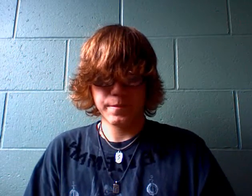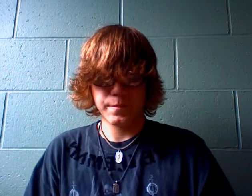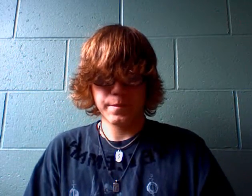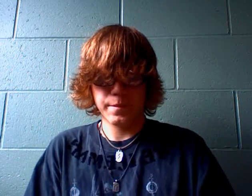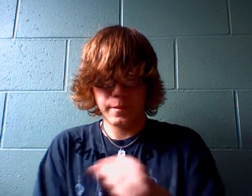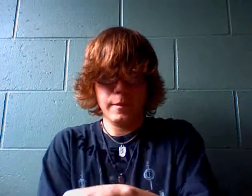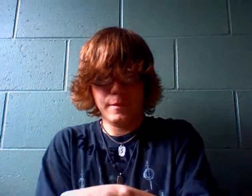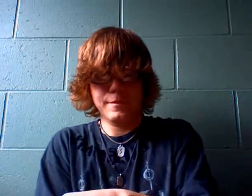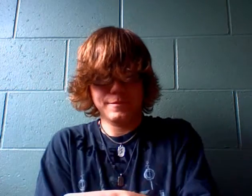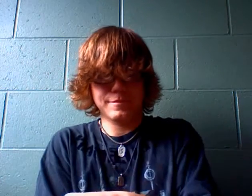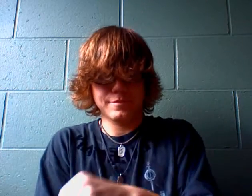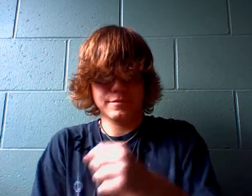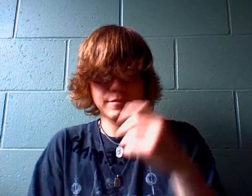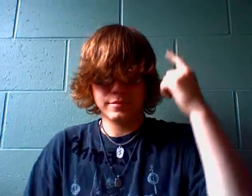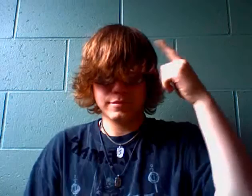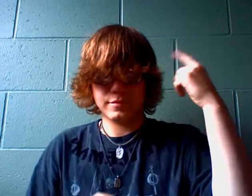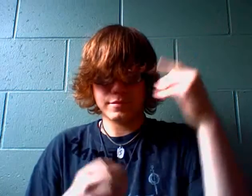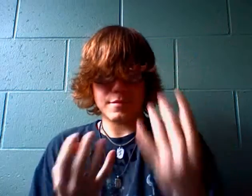Bound by wild desire.